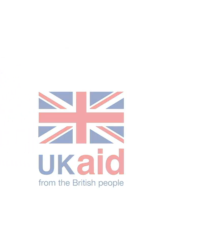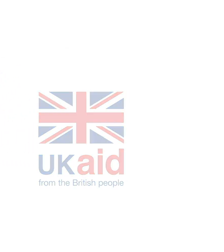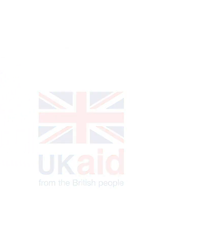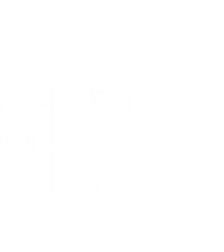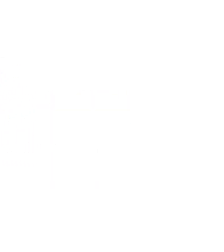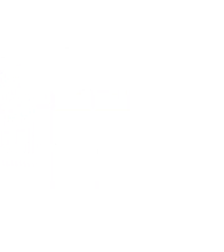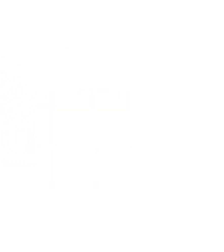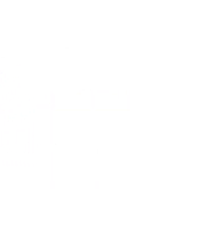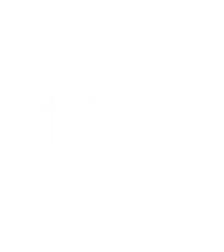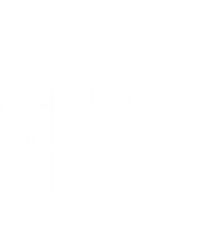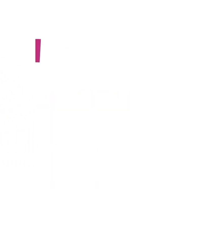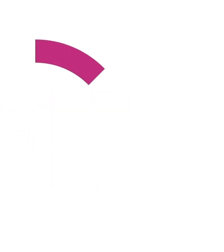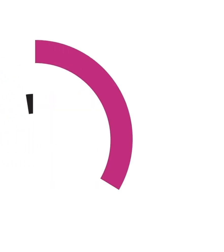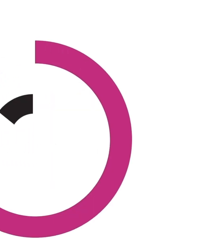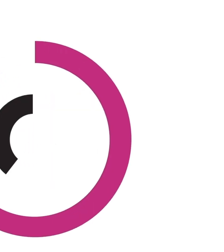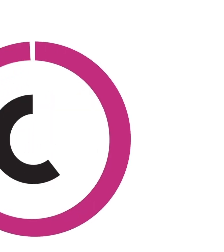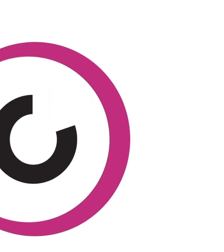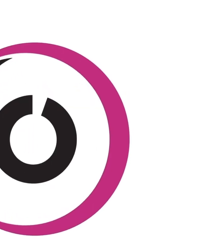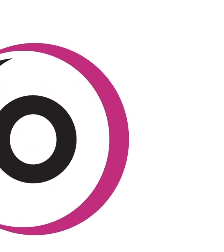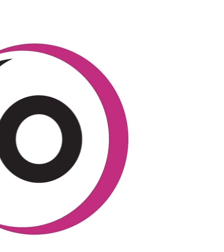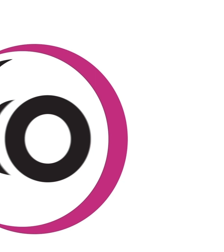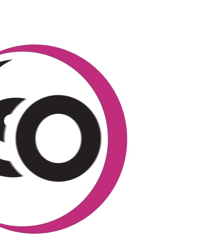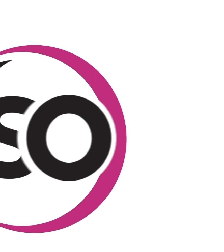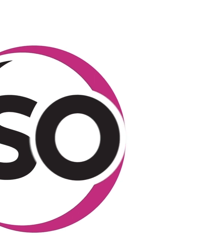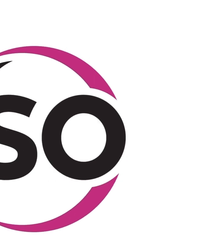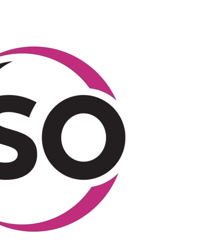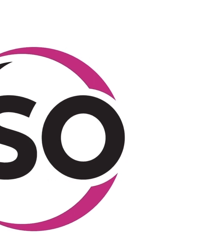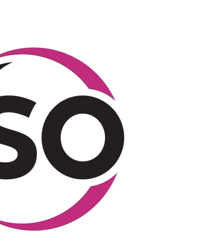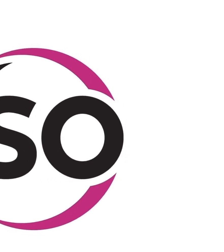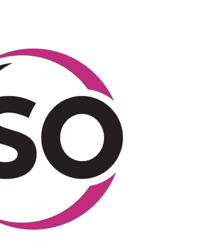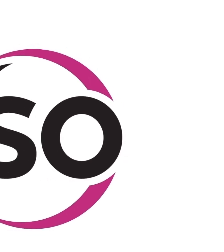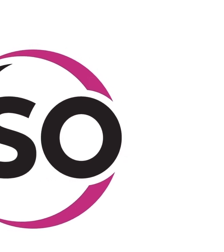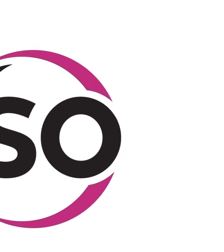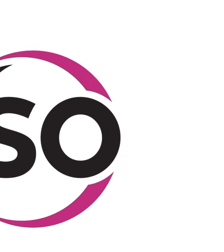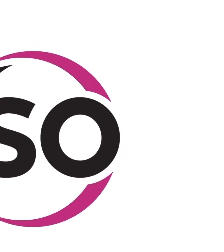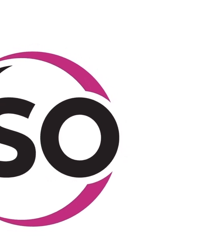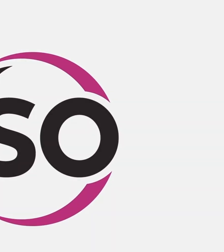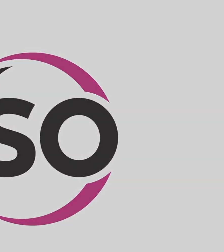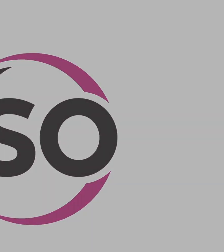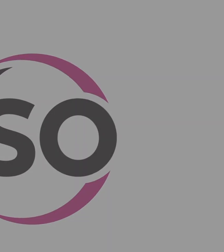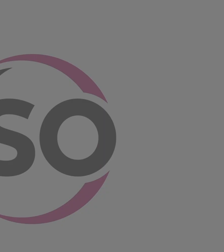VSO